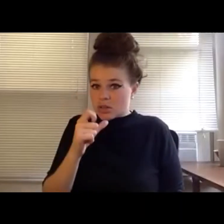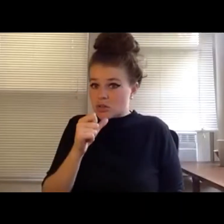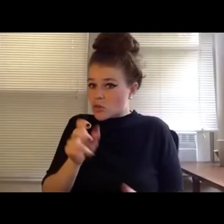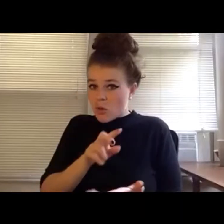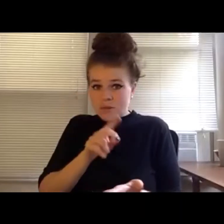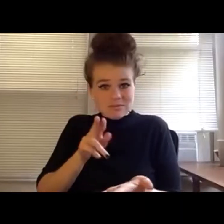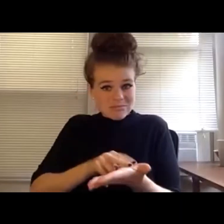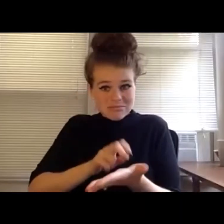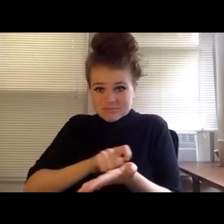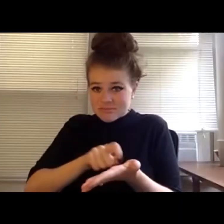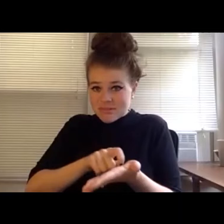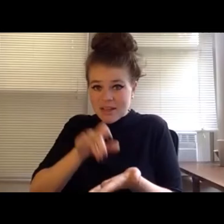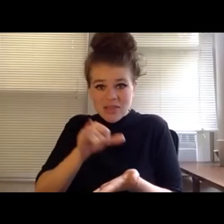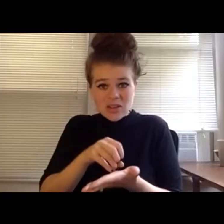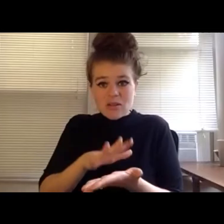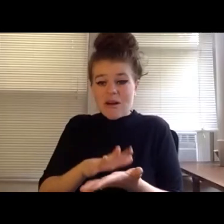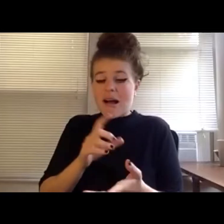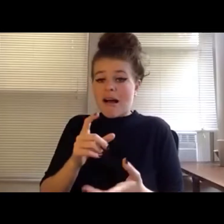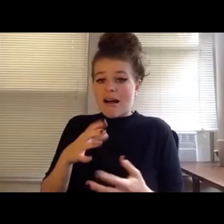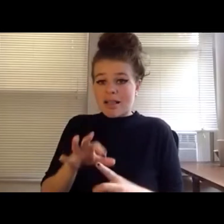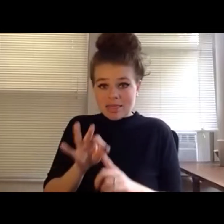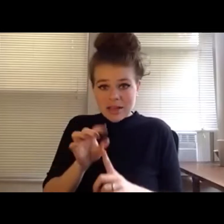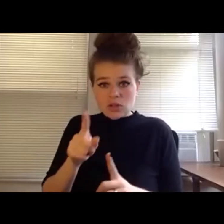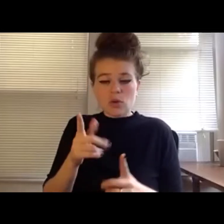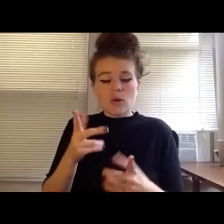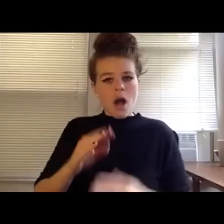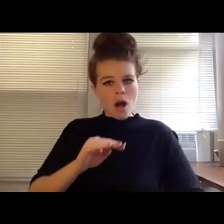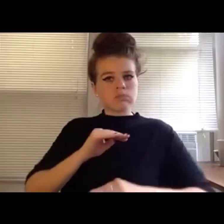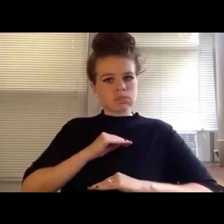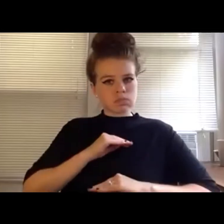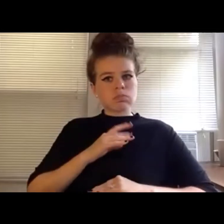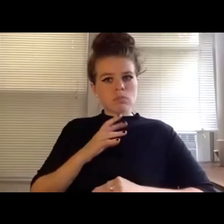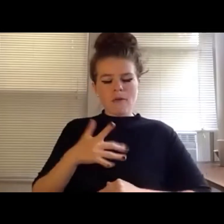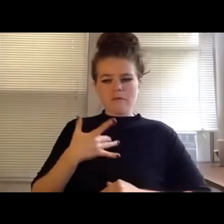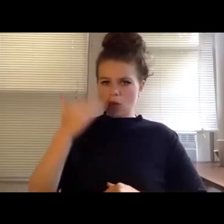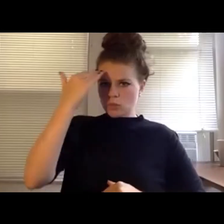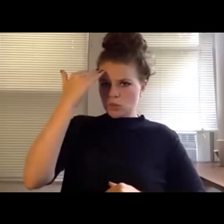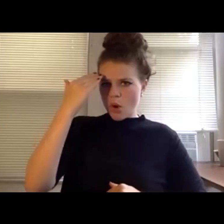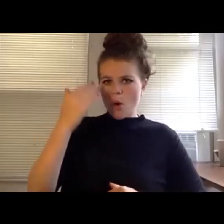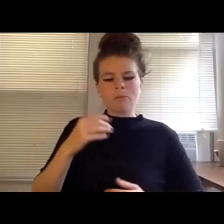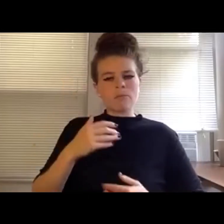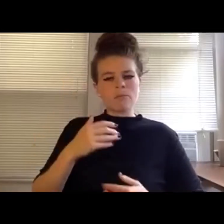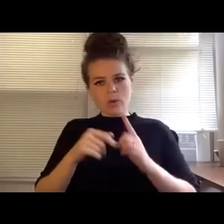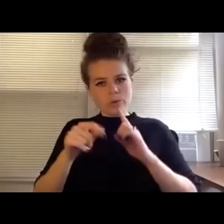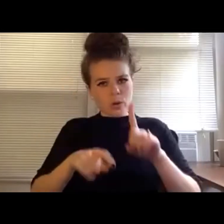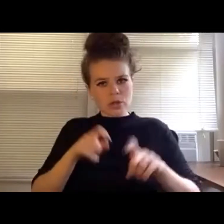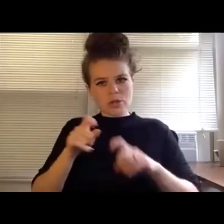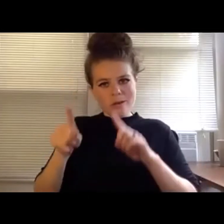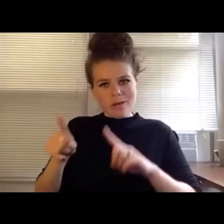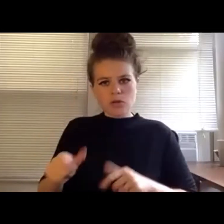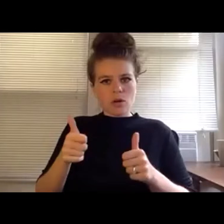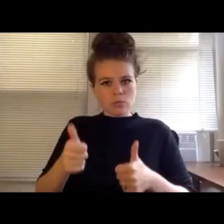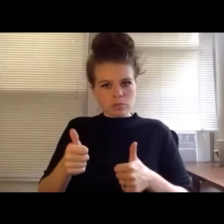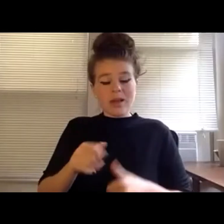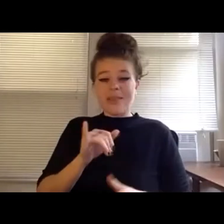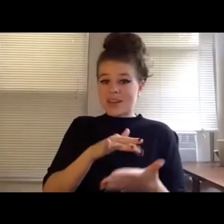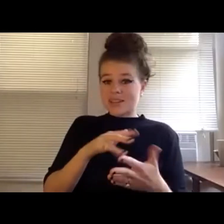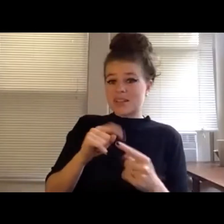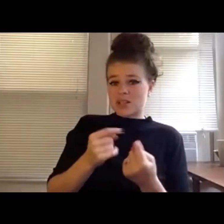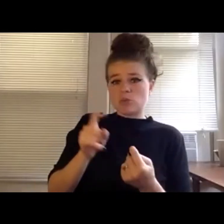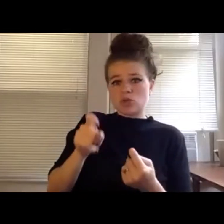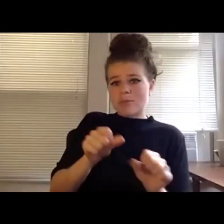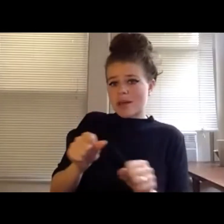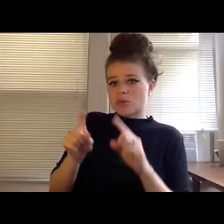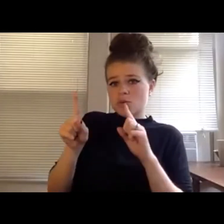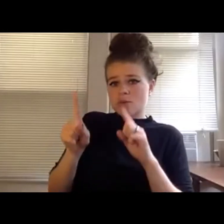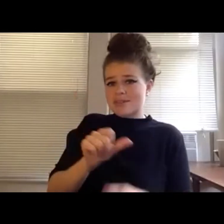you have all your concerns and questions answered, and the study team should be able to do that for you. Let's say